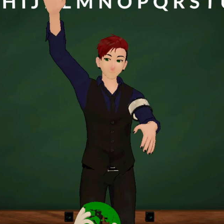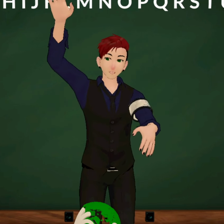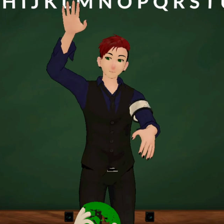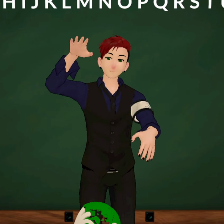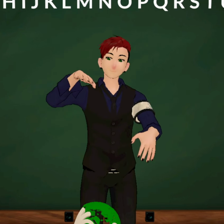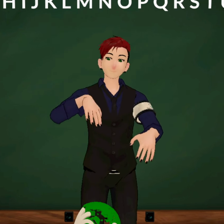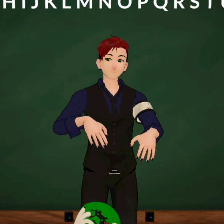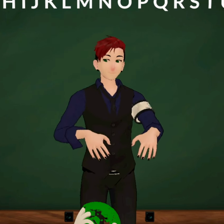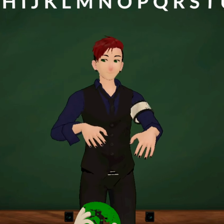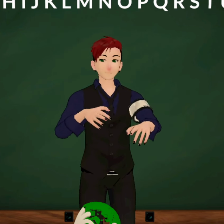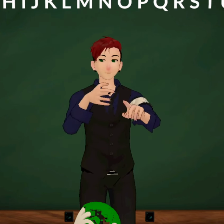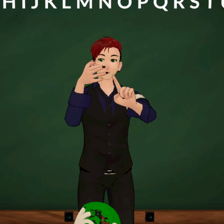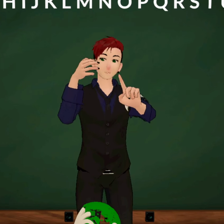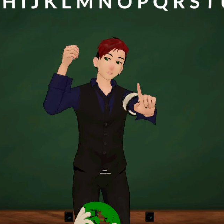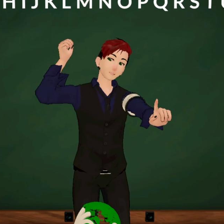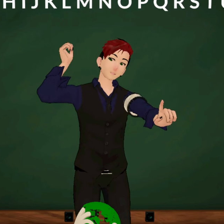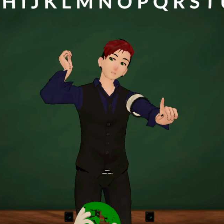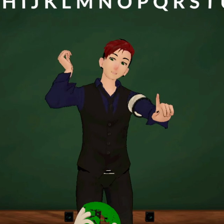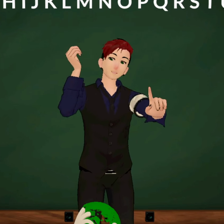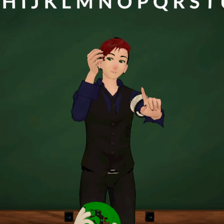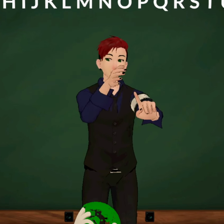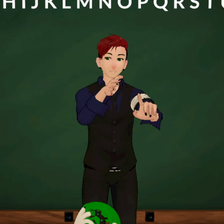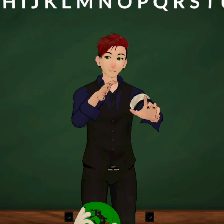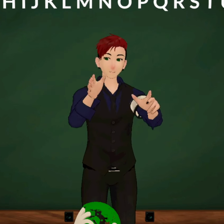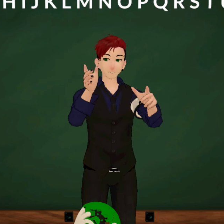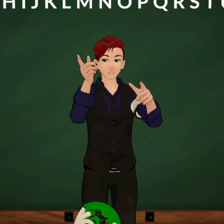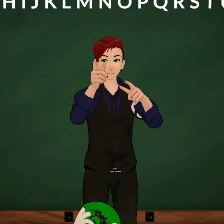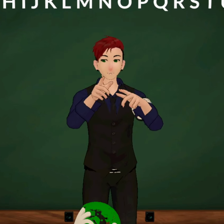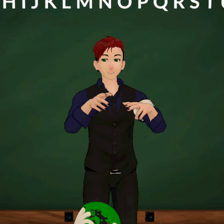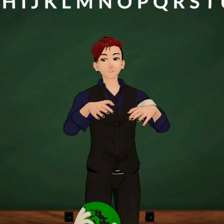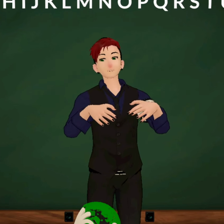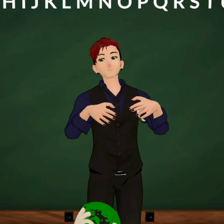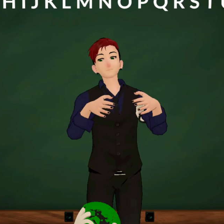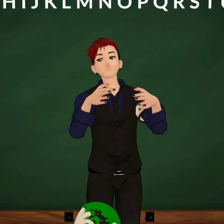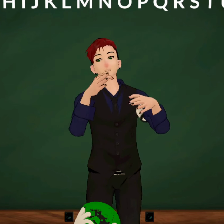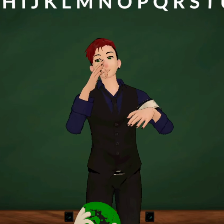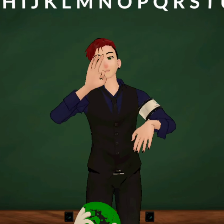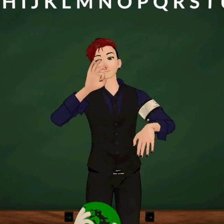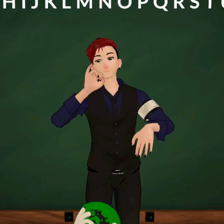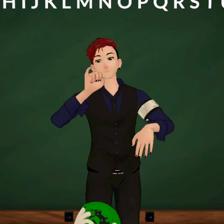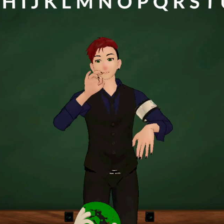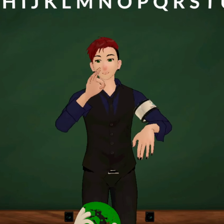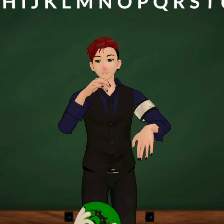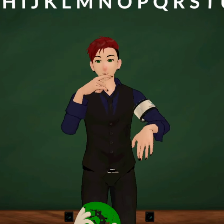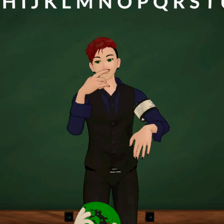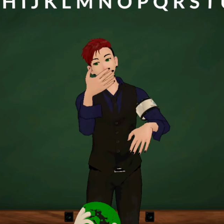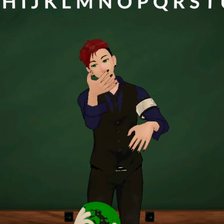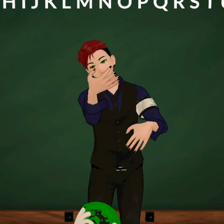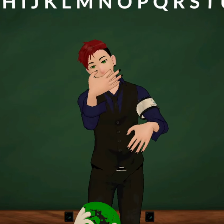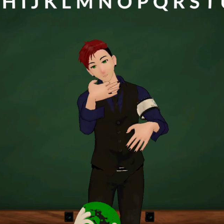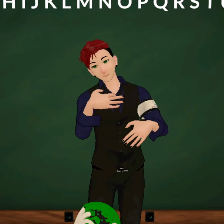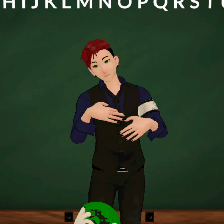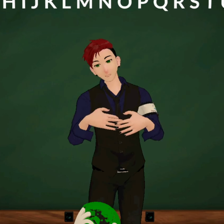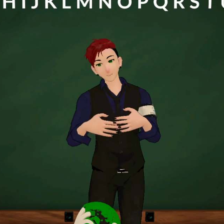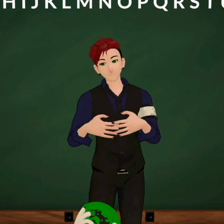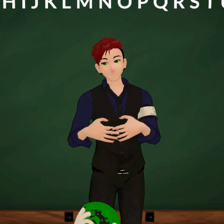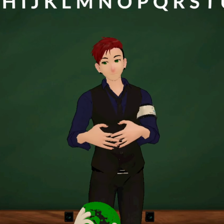right. We're going to give you a crash course in these letters. So, if you don't mind, would you like to come up